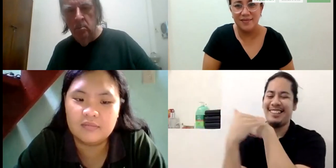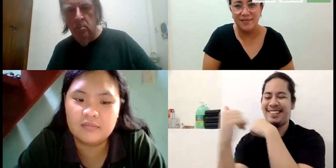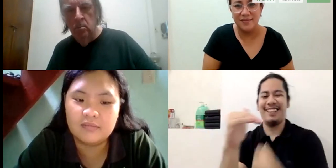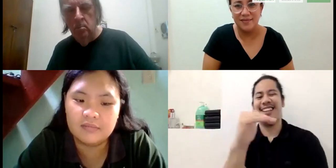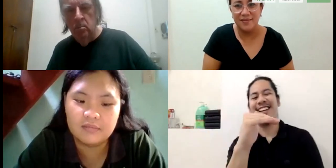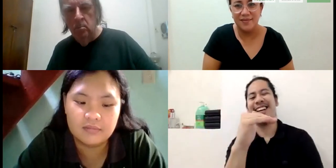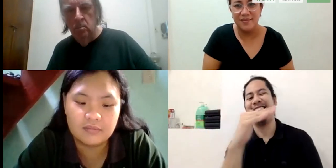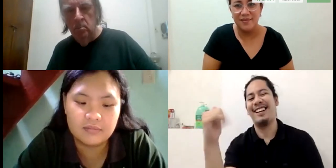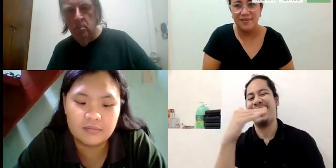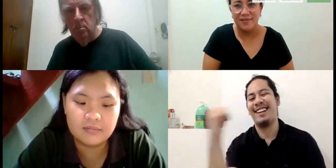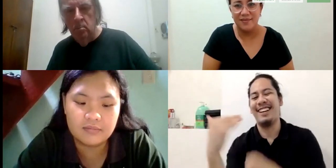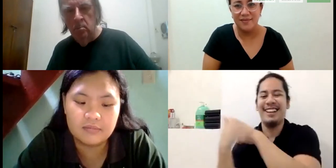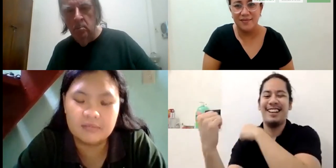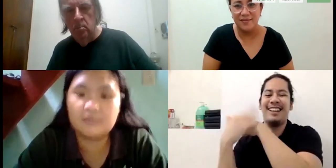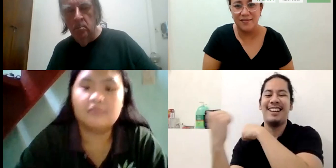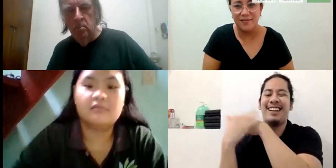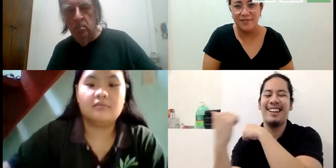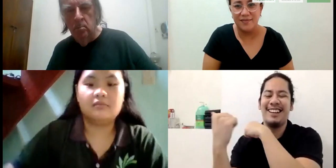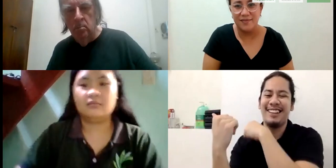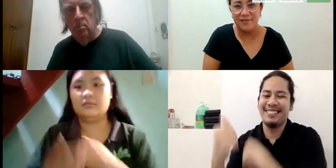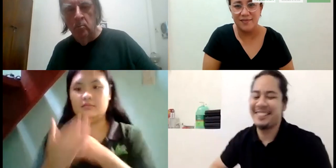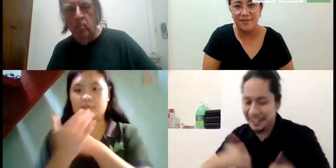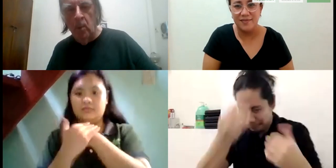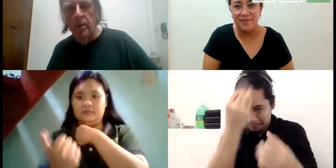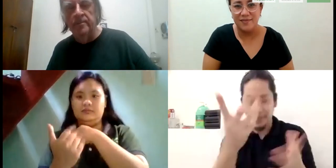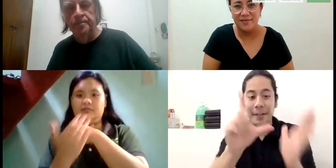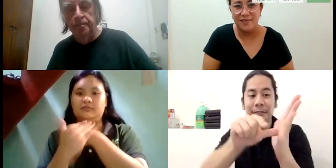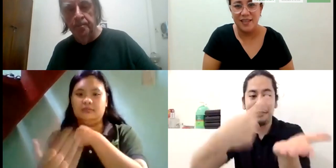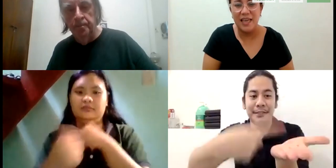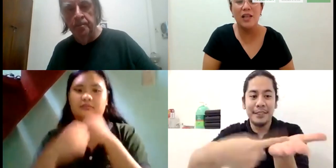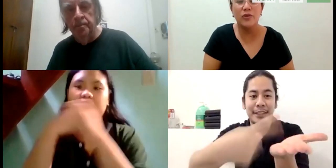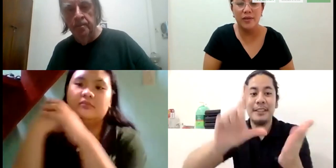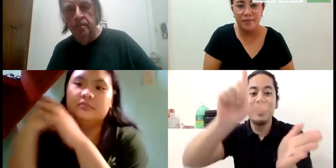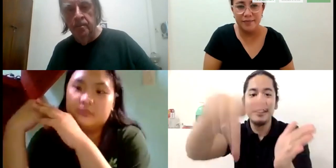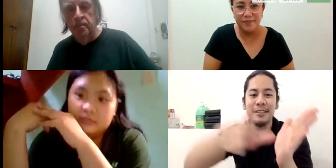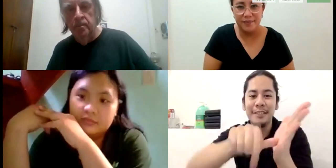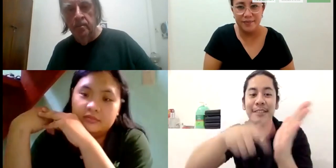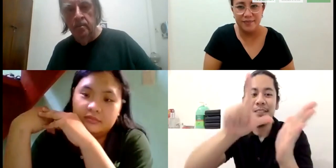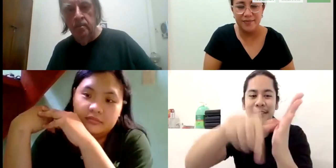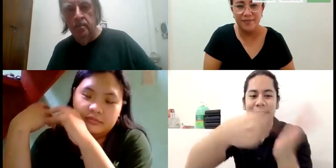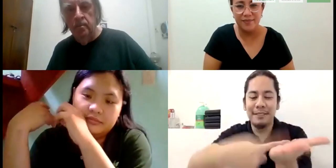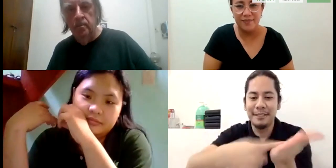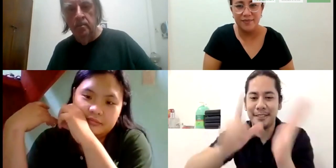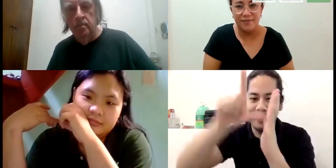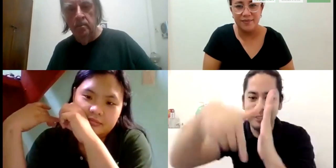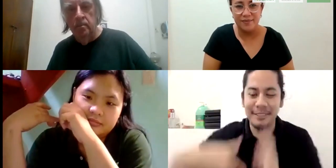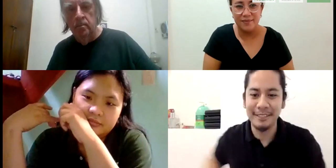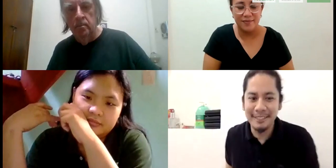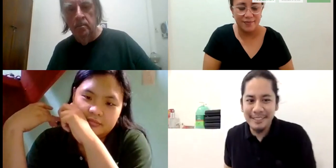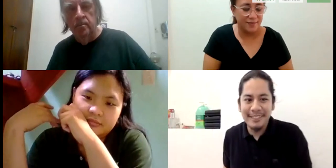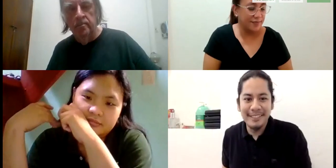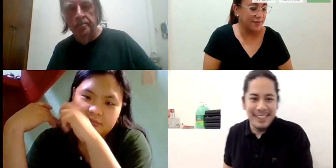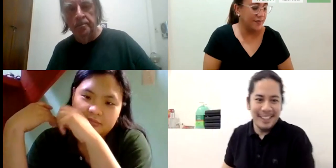to call, all are tapered, Okay. just to let you know, but we'll talk about it later.